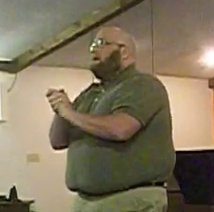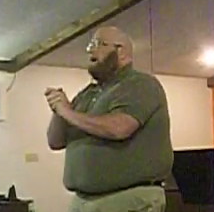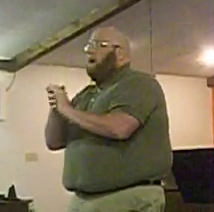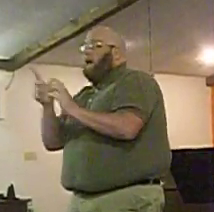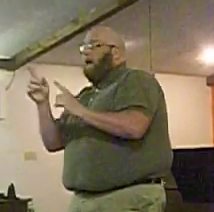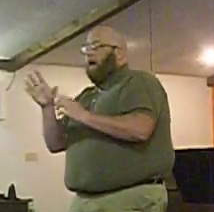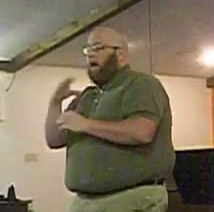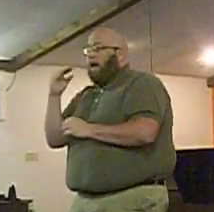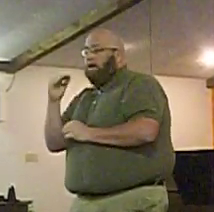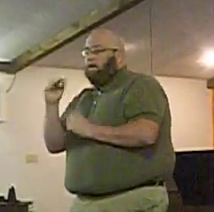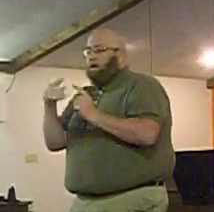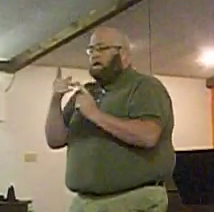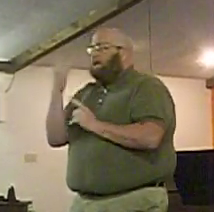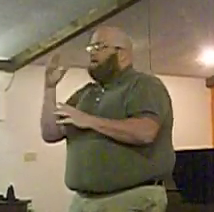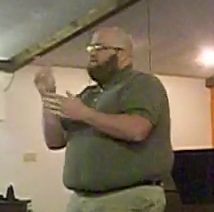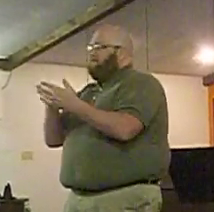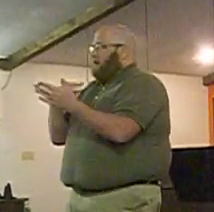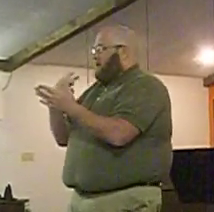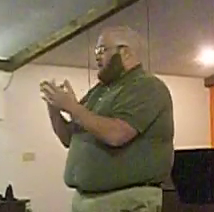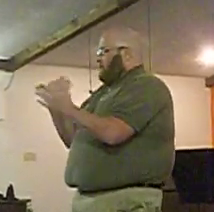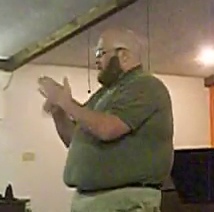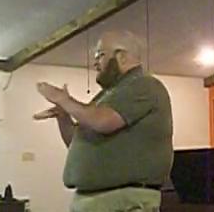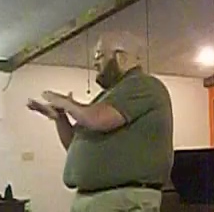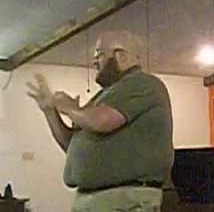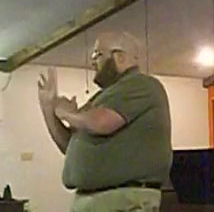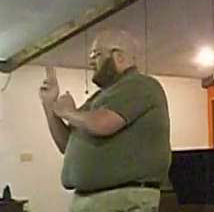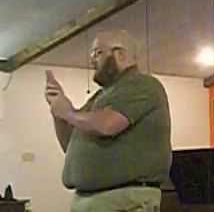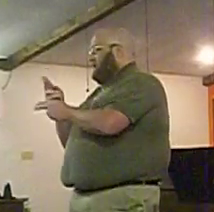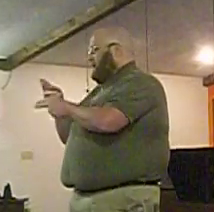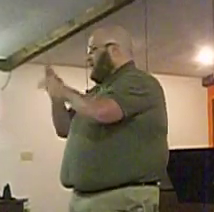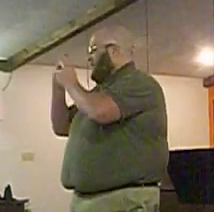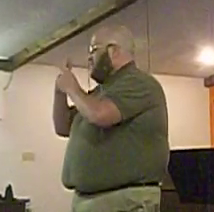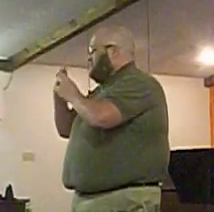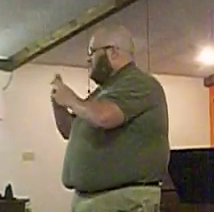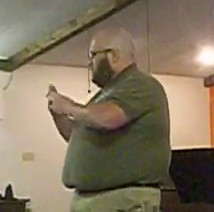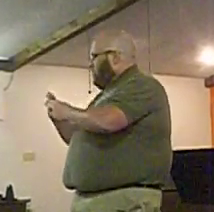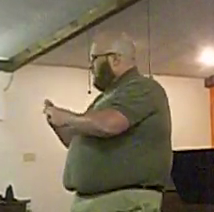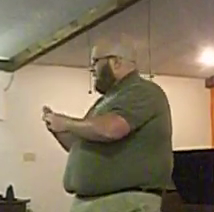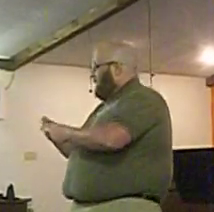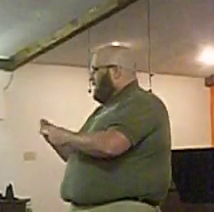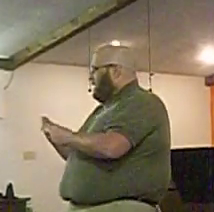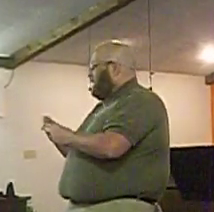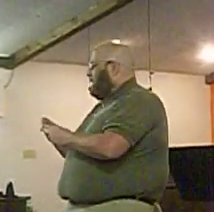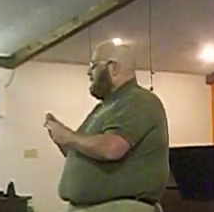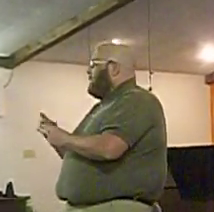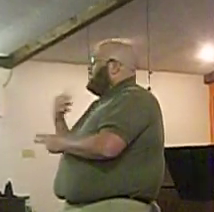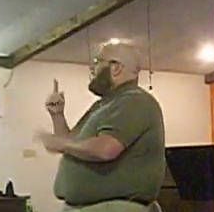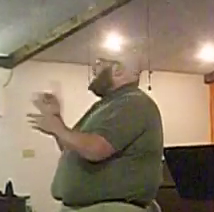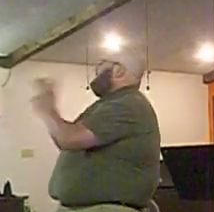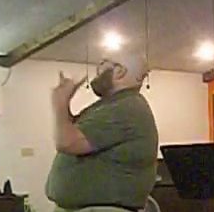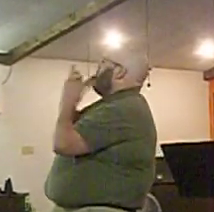And as he fell beneath the weight, he